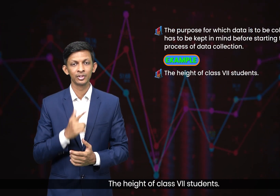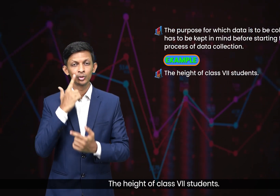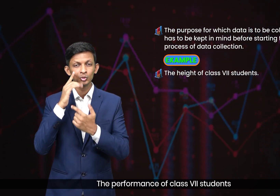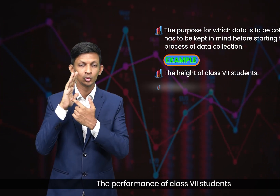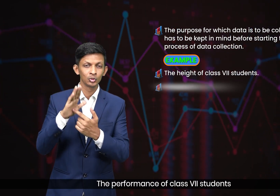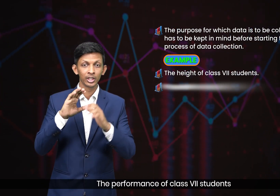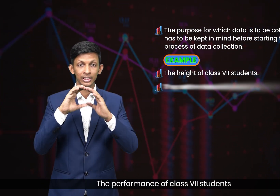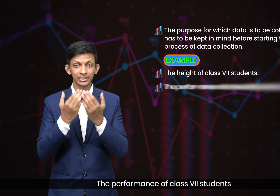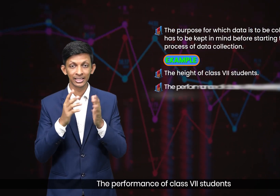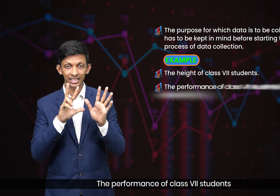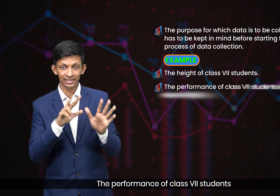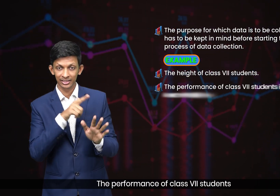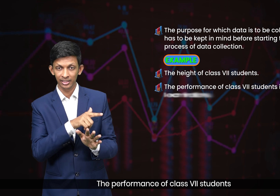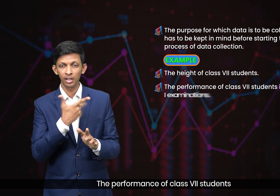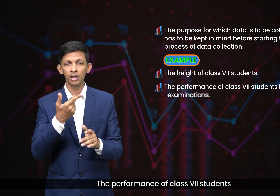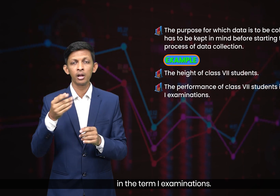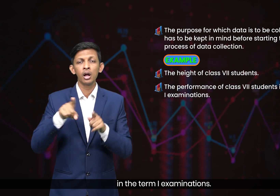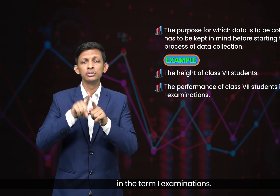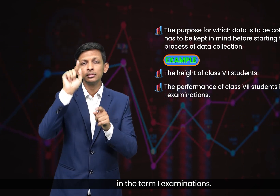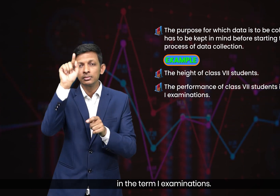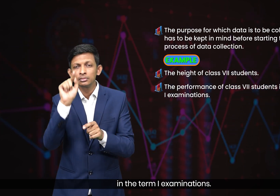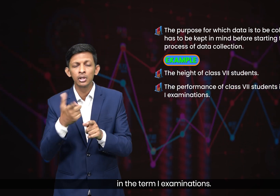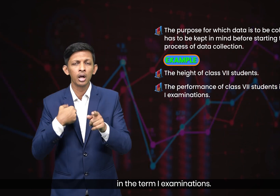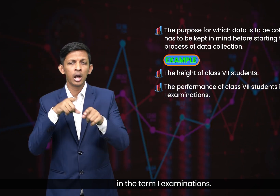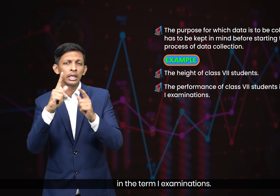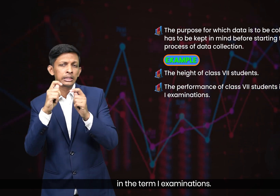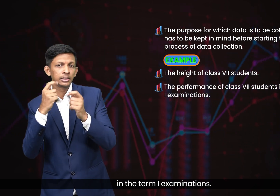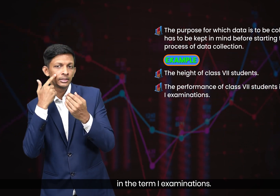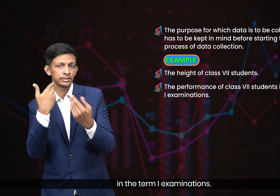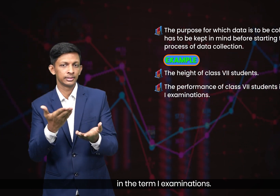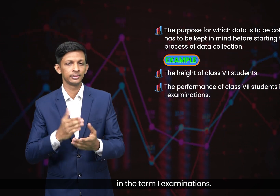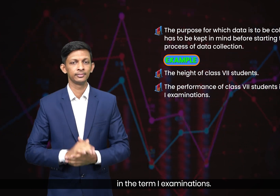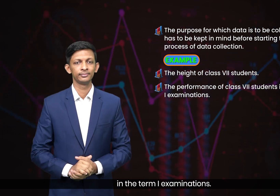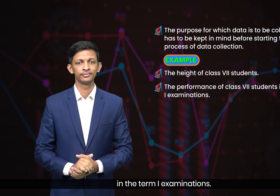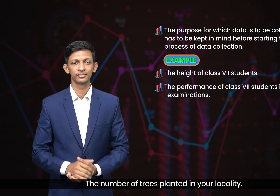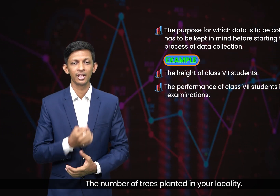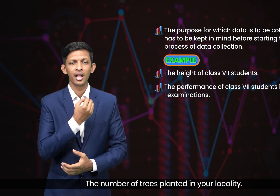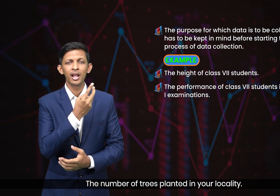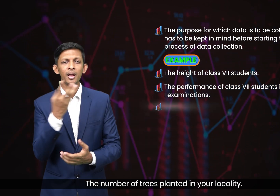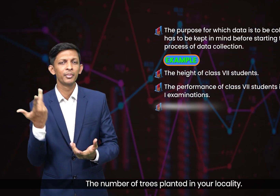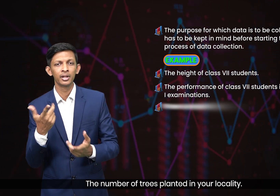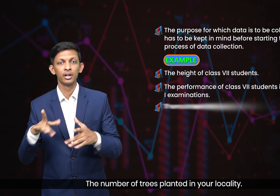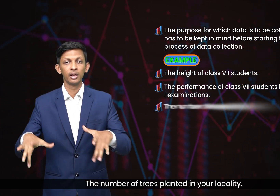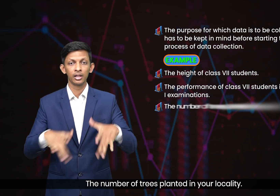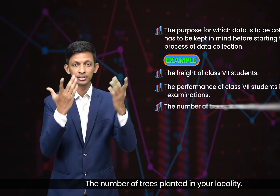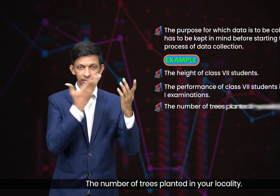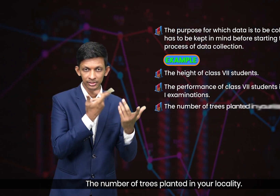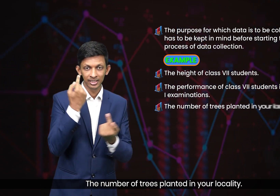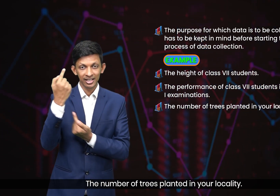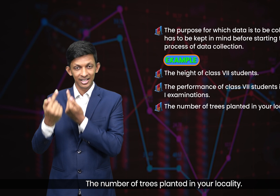the performance of class 7 students in term 1 examinations, the number of trees planted in your